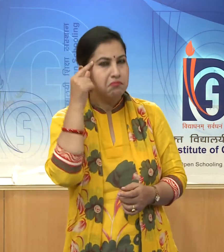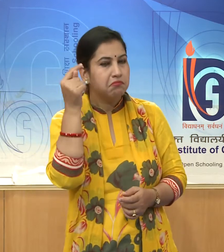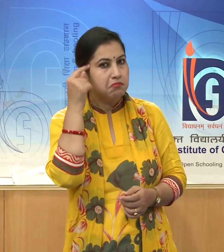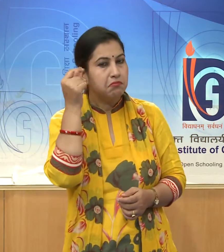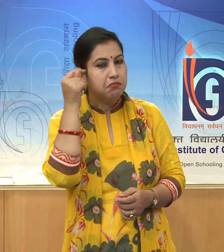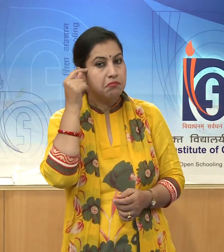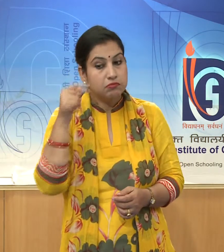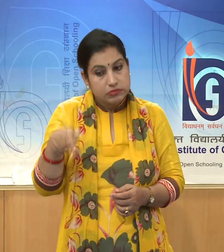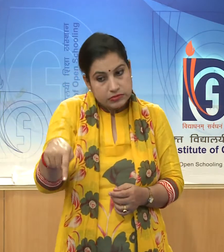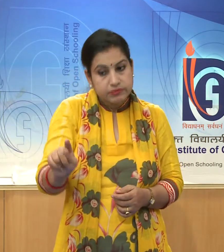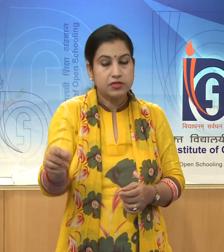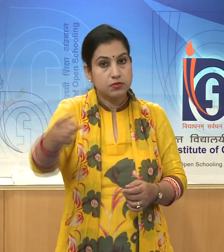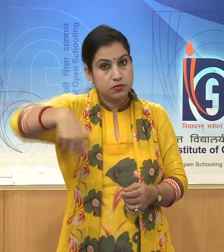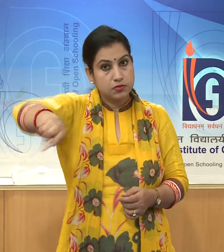concerned themselves